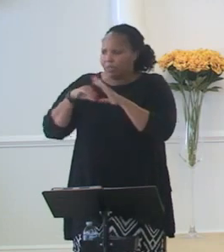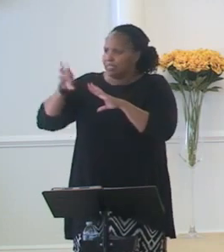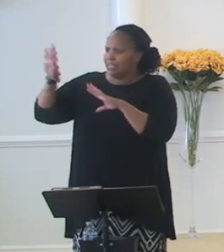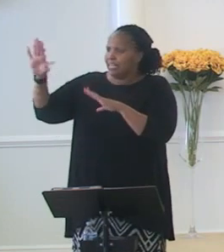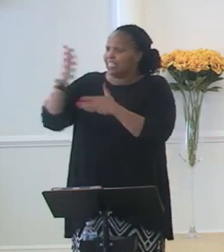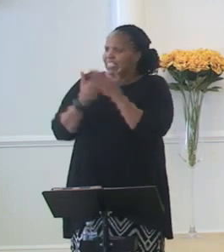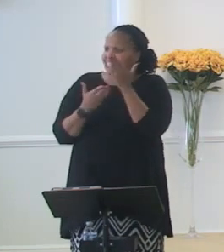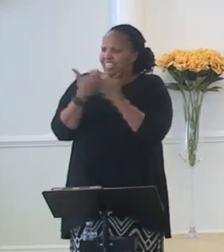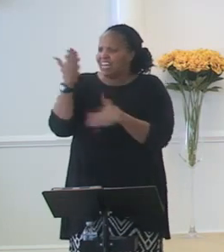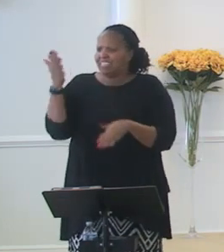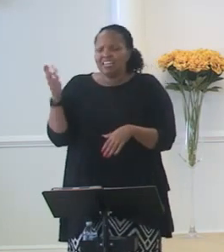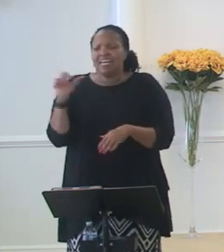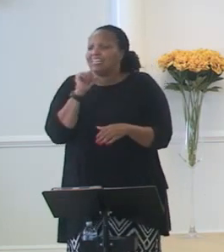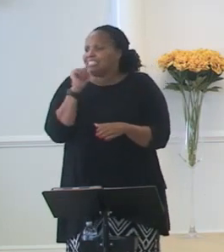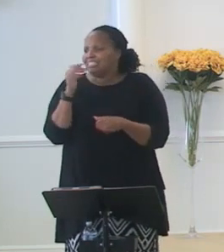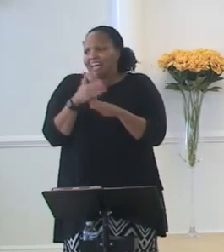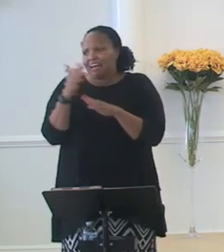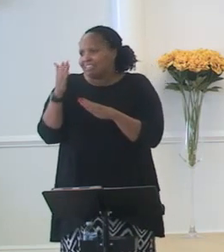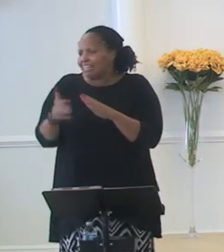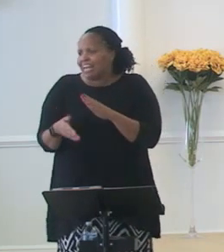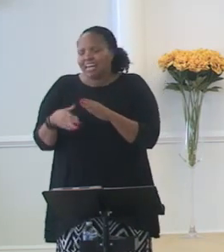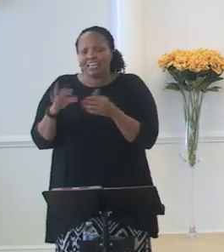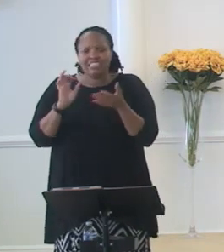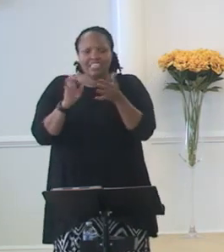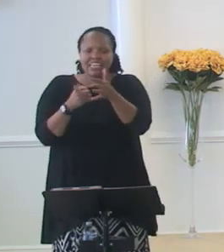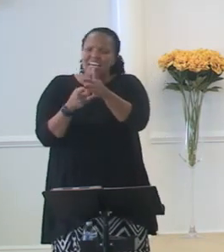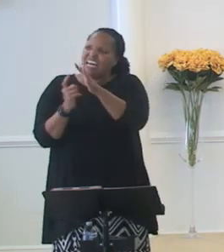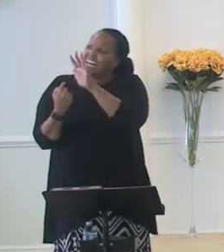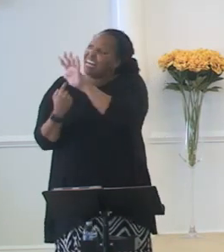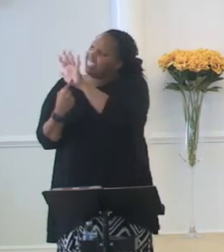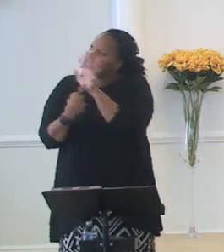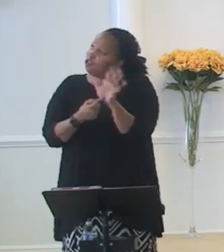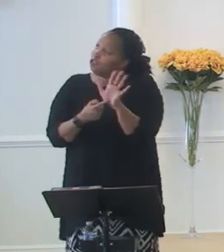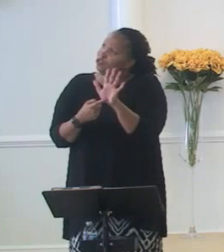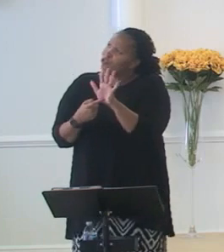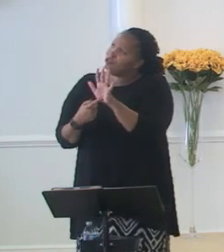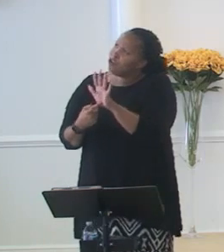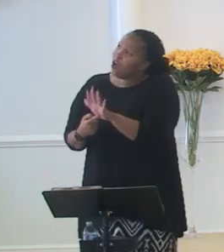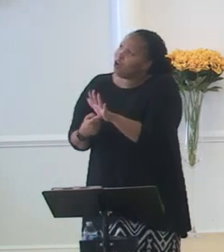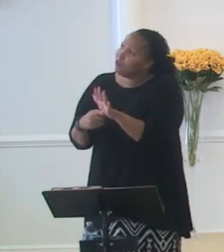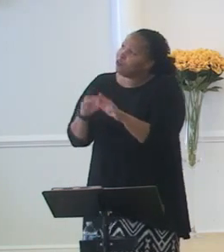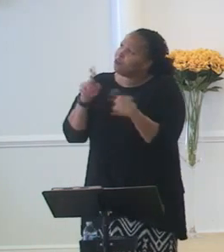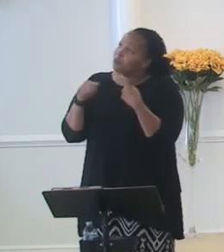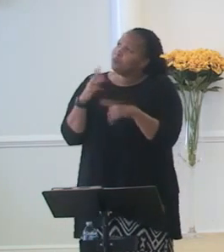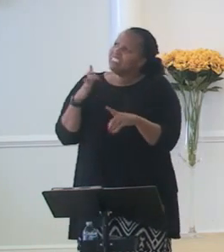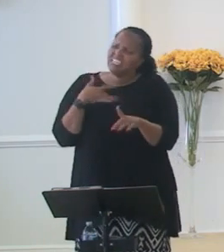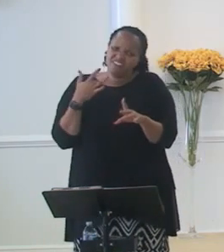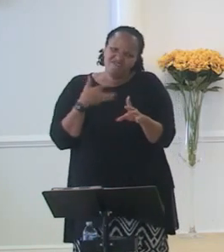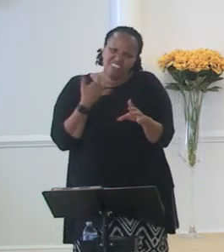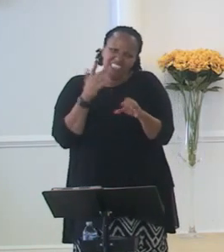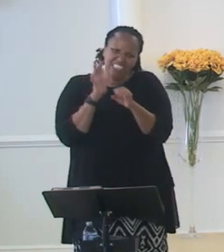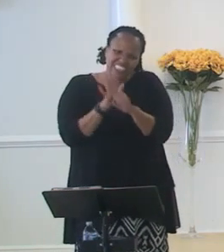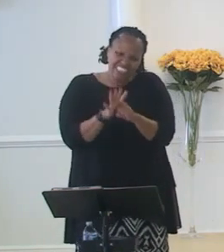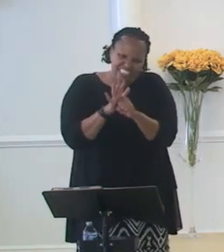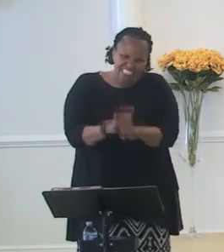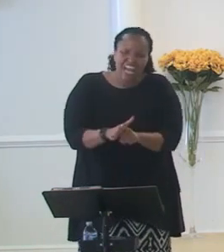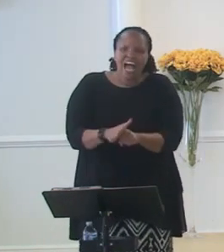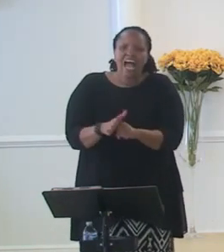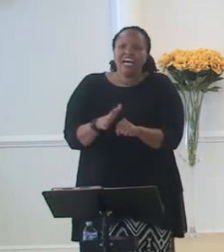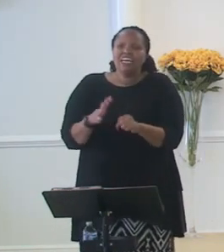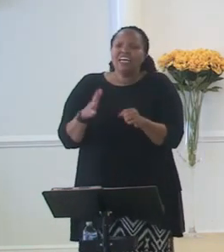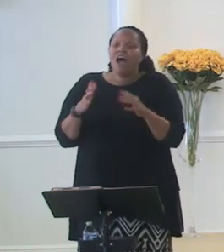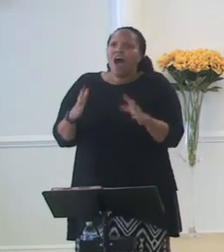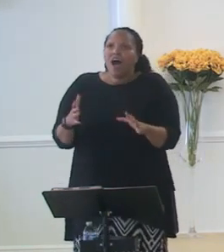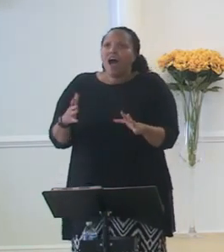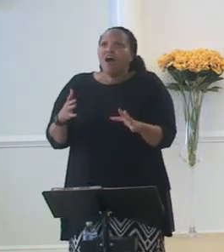So it's not an end in itself, but it shows that the crushing bursts greater communion. Well, see, you got to